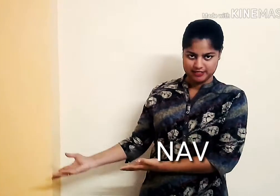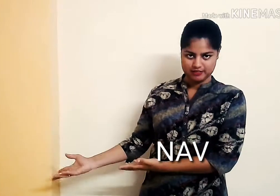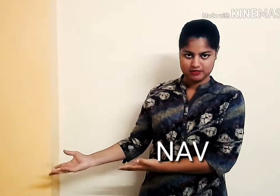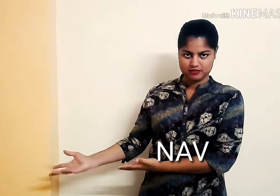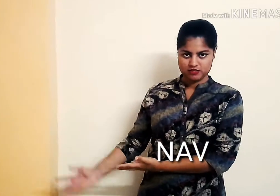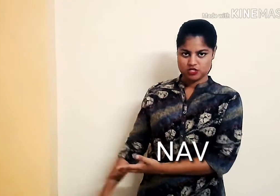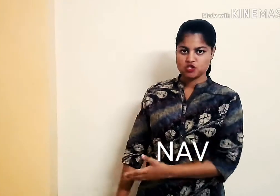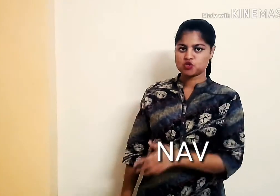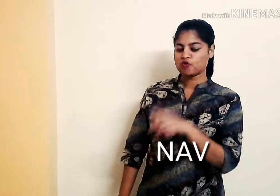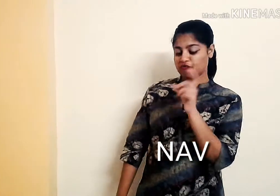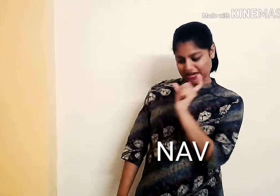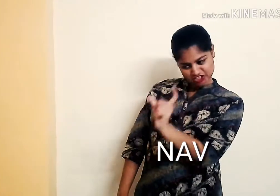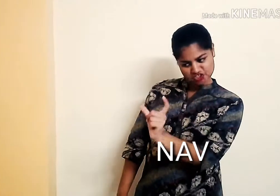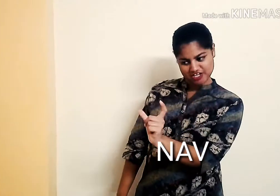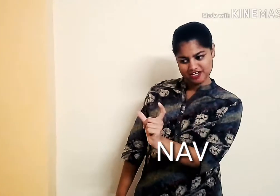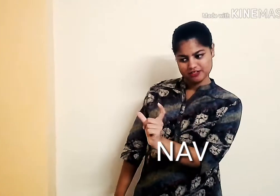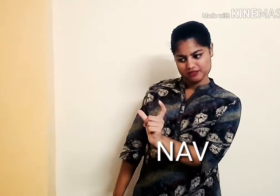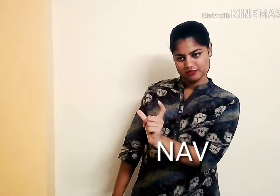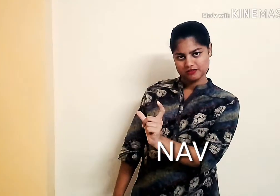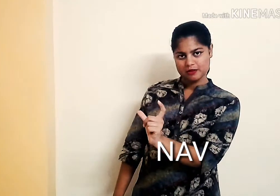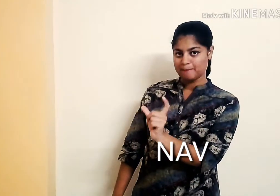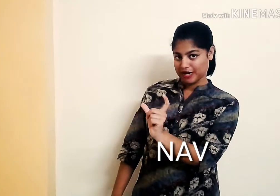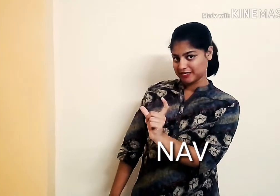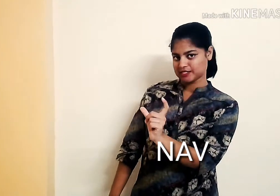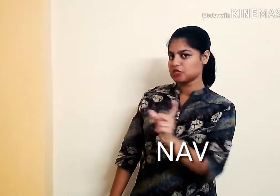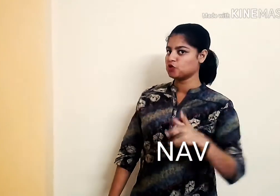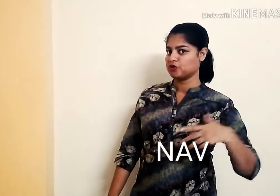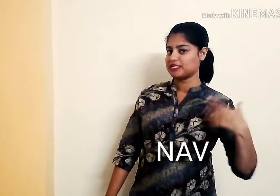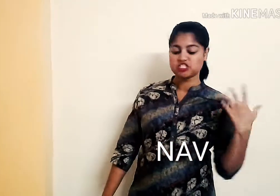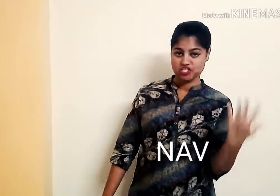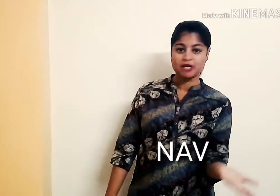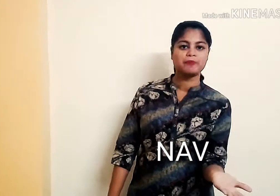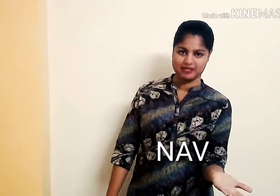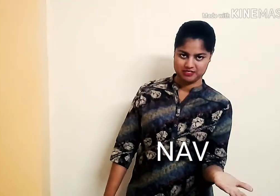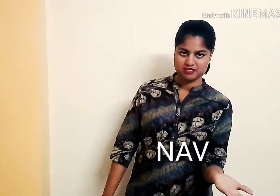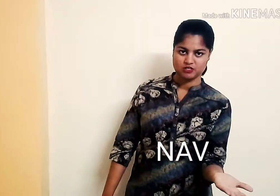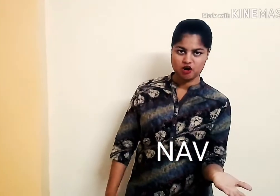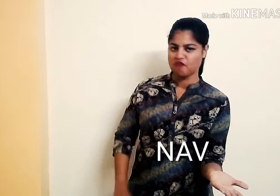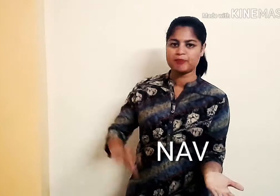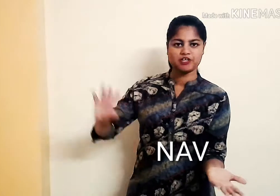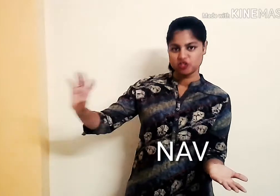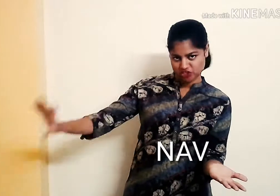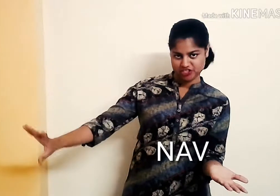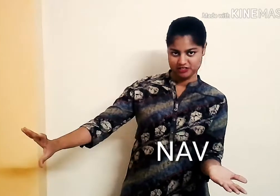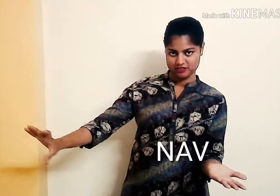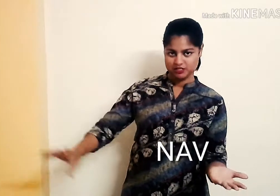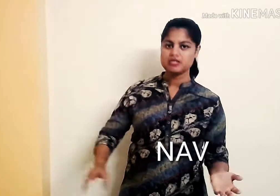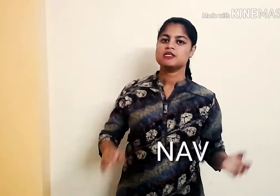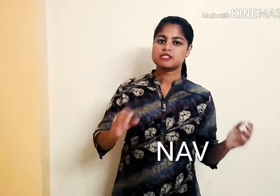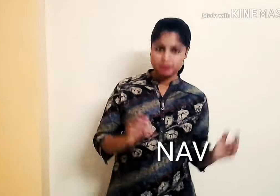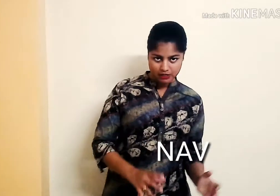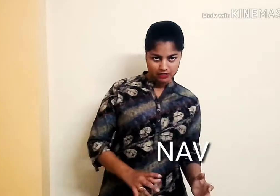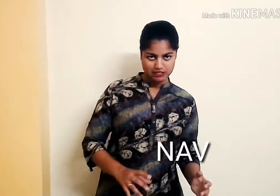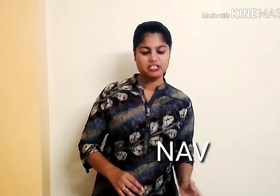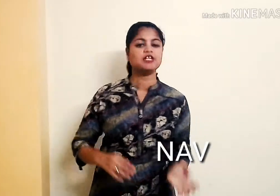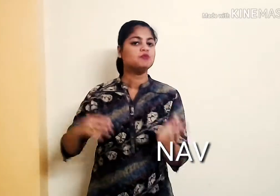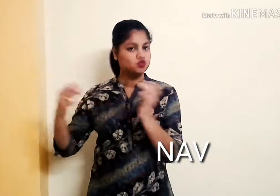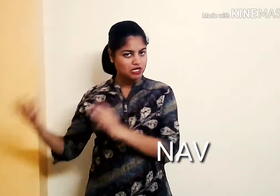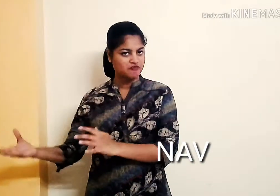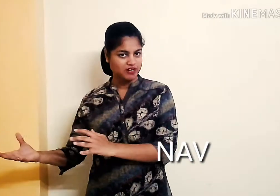share, so one share price is known as share price of a particular share. Similarly, in mutual